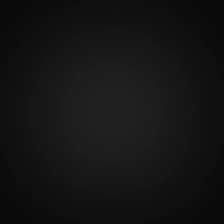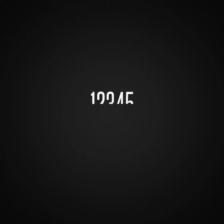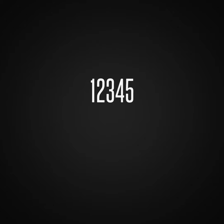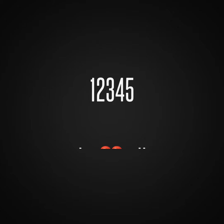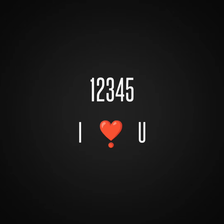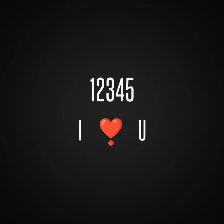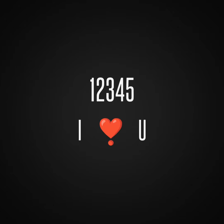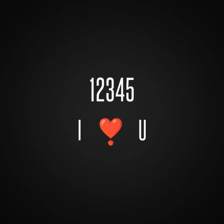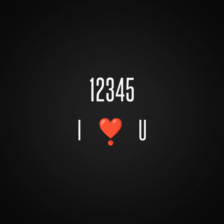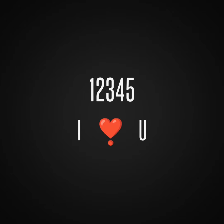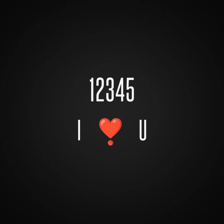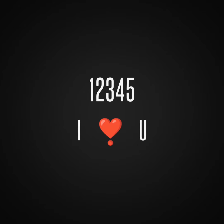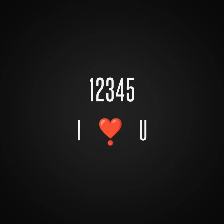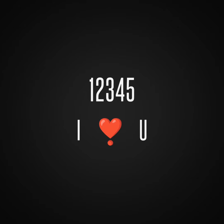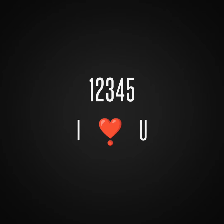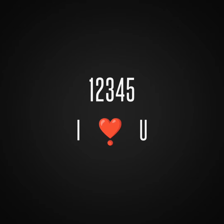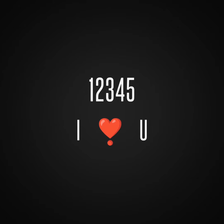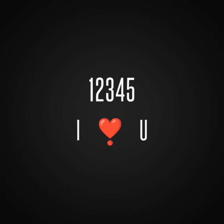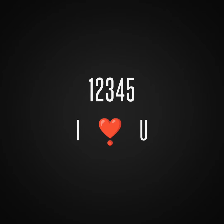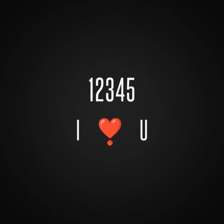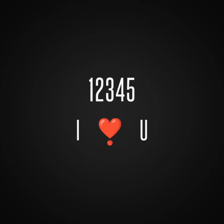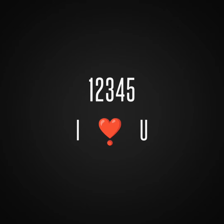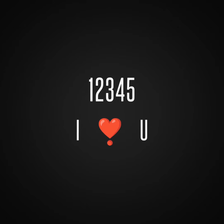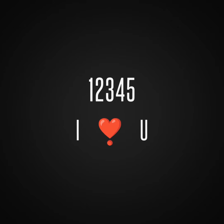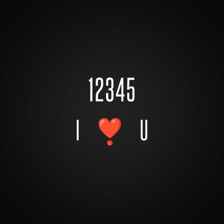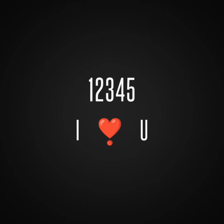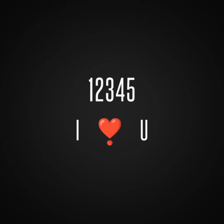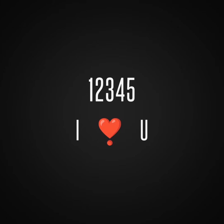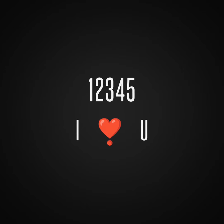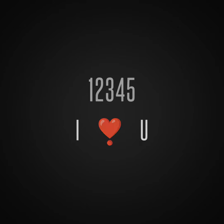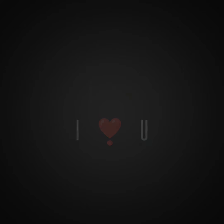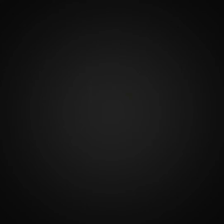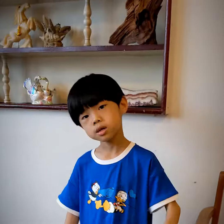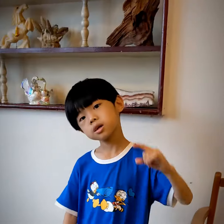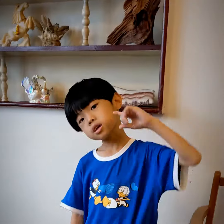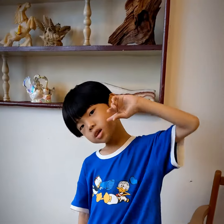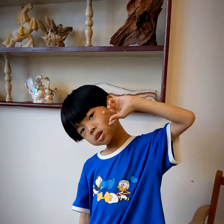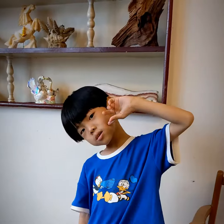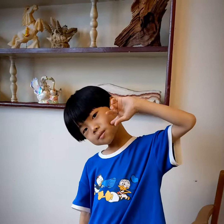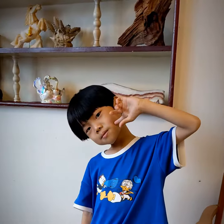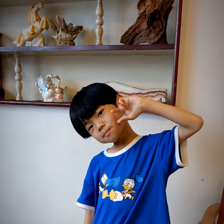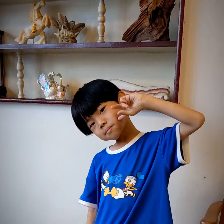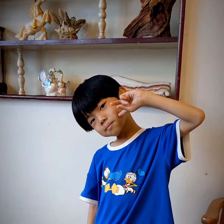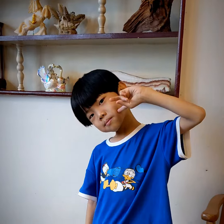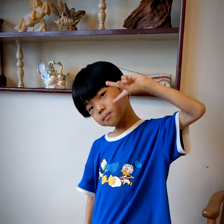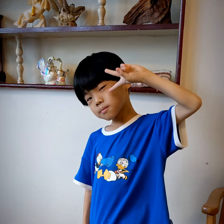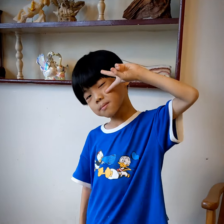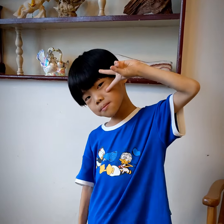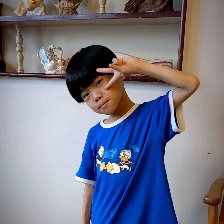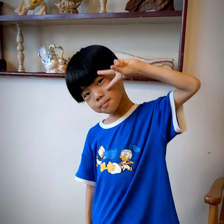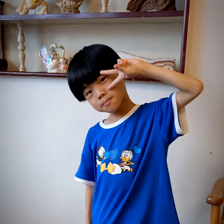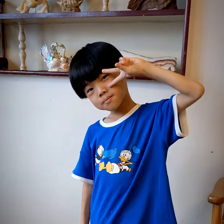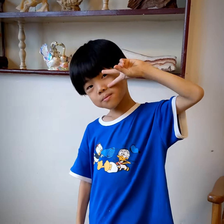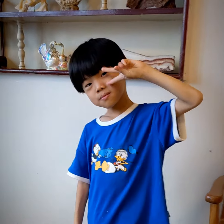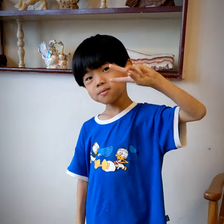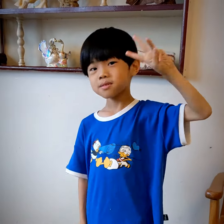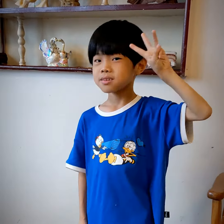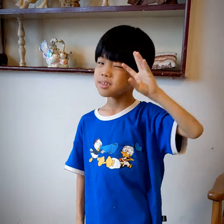1, 2, 3, 4, 5, I love you 6, 7, 8, 9, I love you